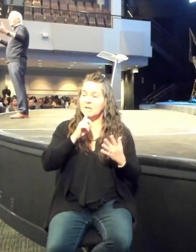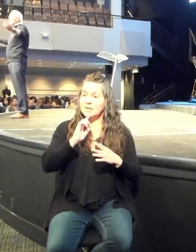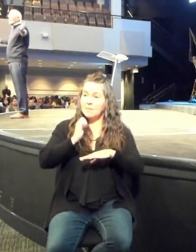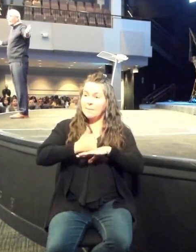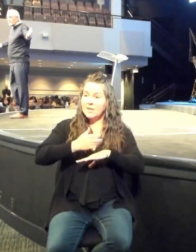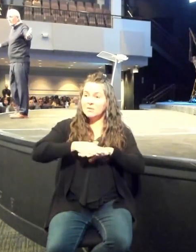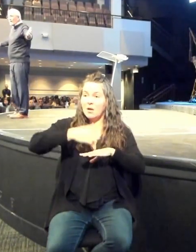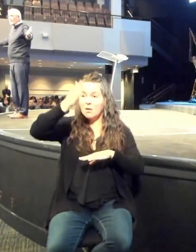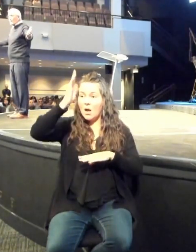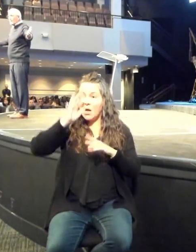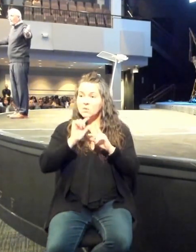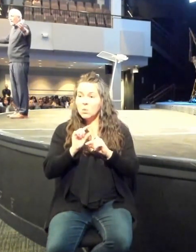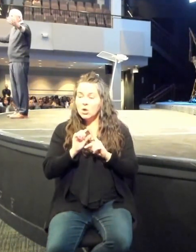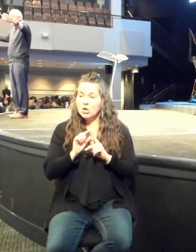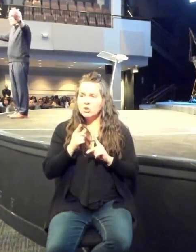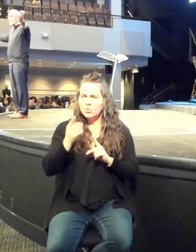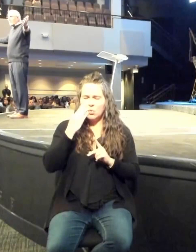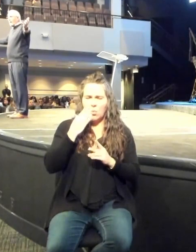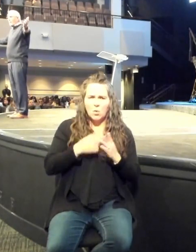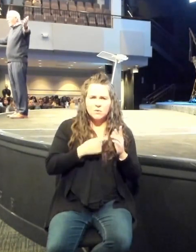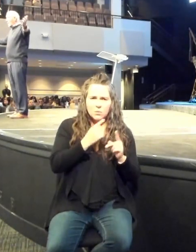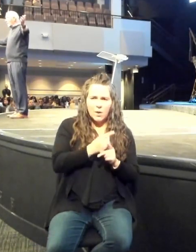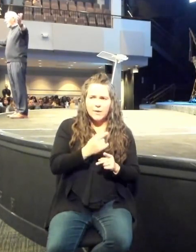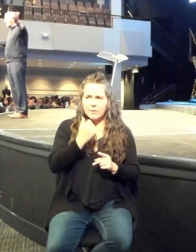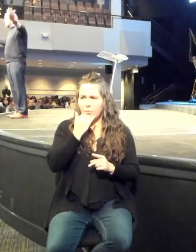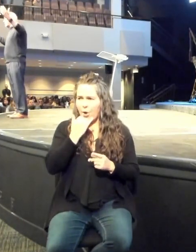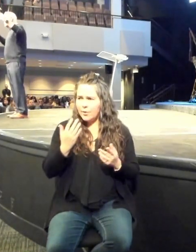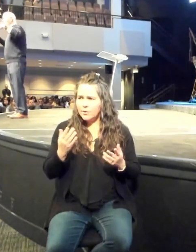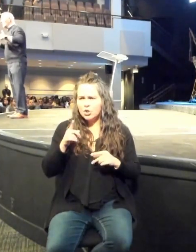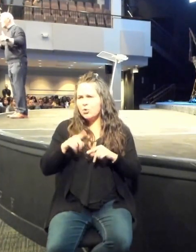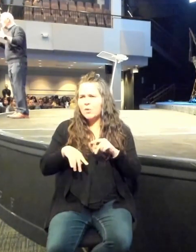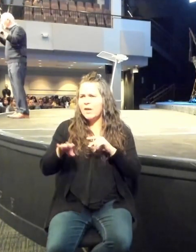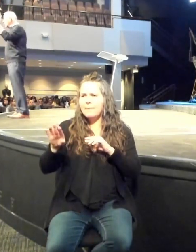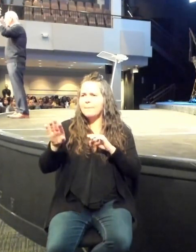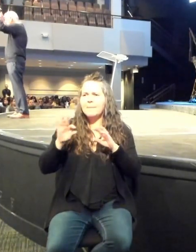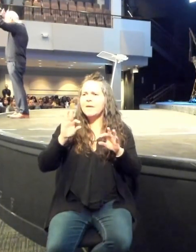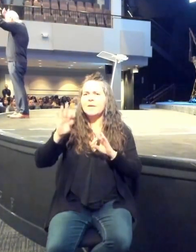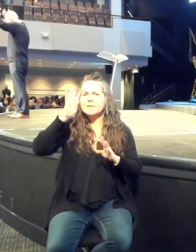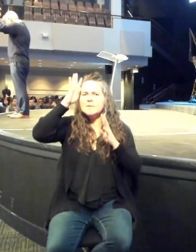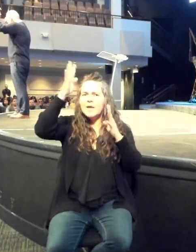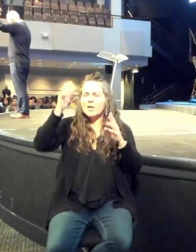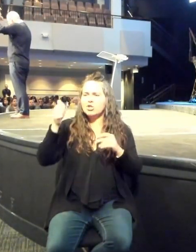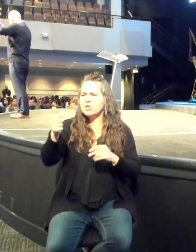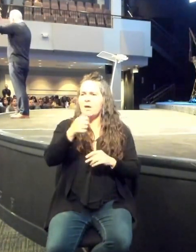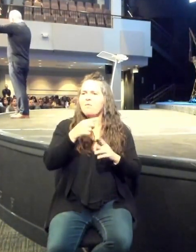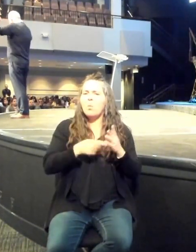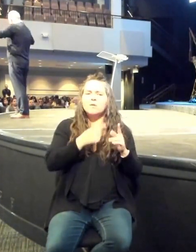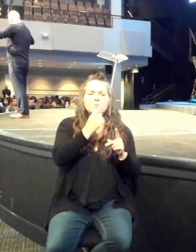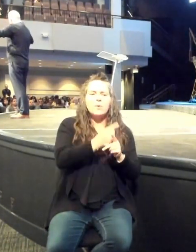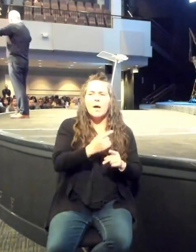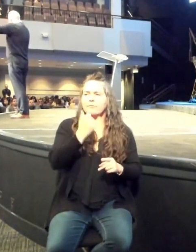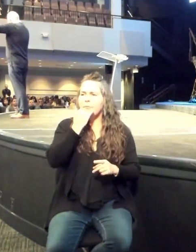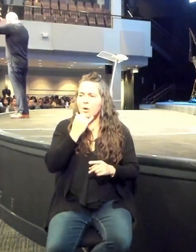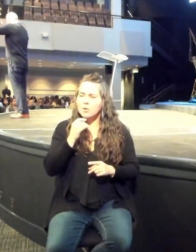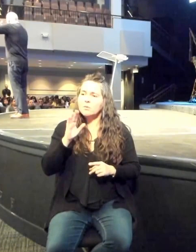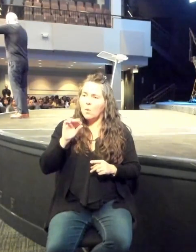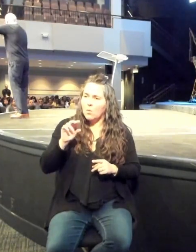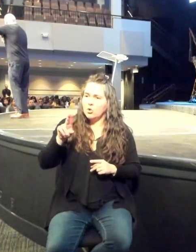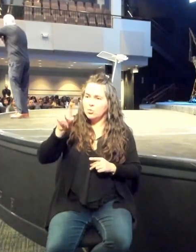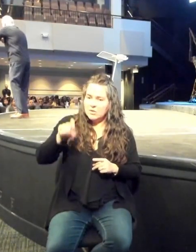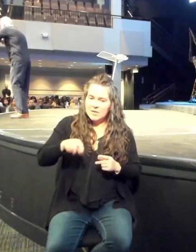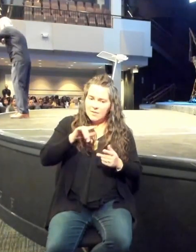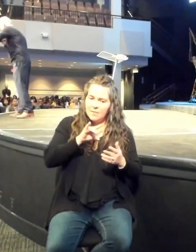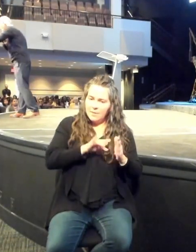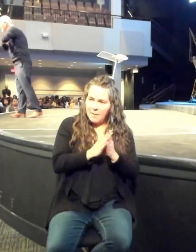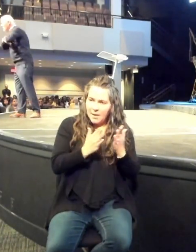even know what's right and wrong. You can't choose what's right and wrong just on your own. You need God's Word to tell you and God's Spirit to work